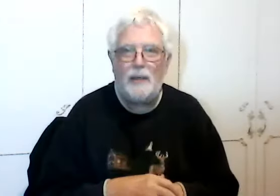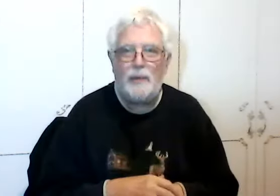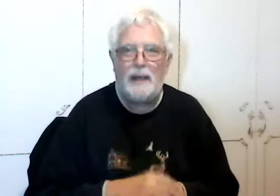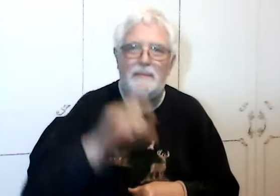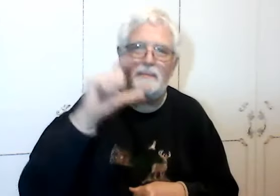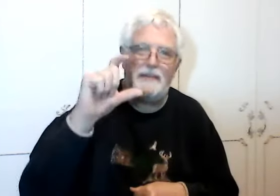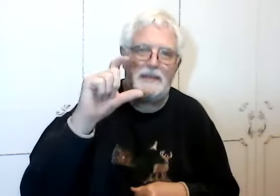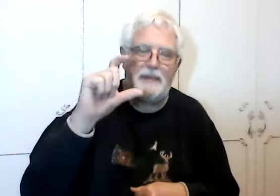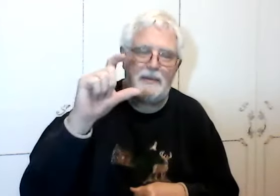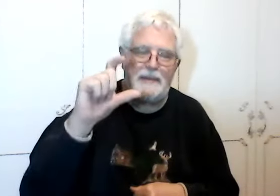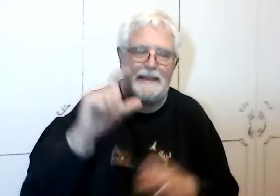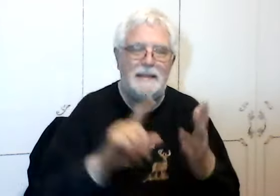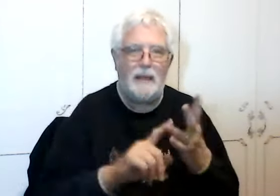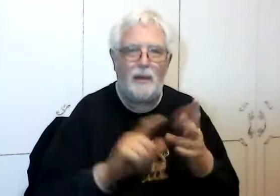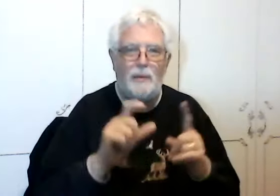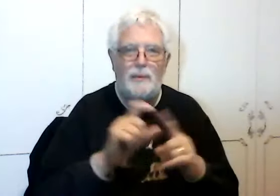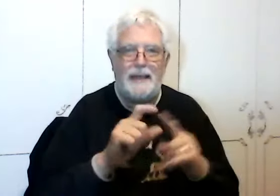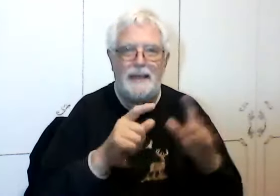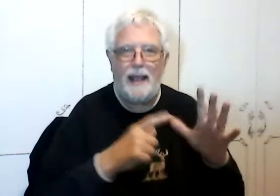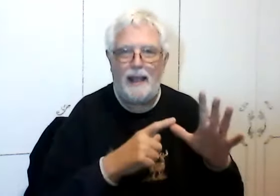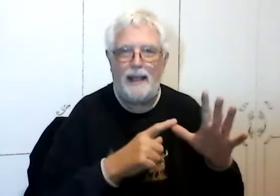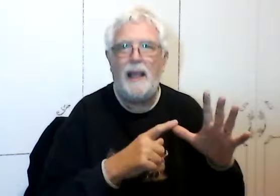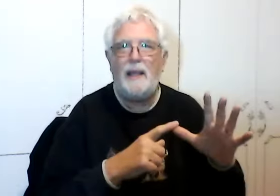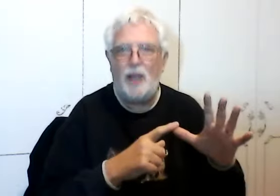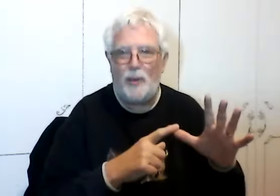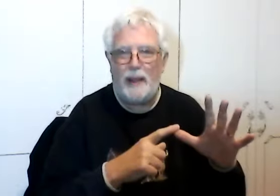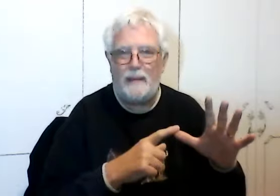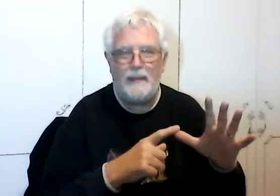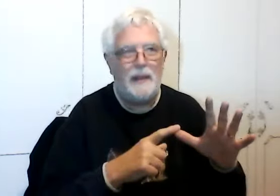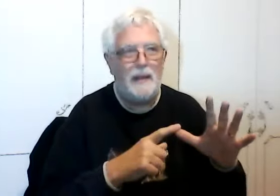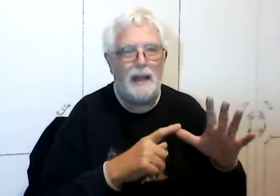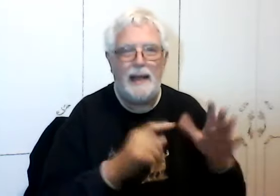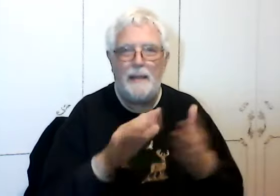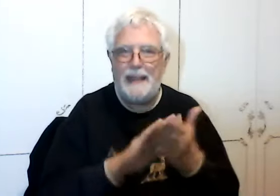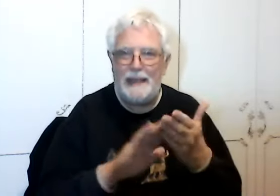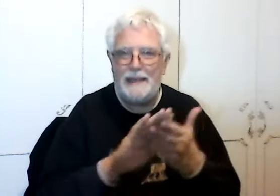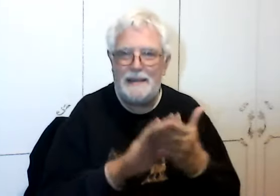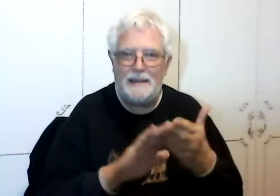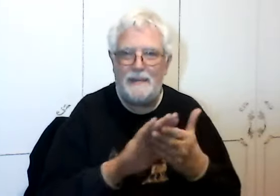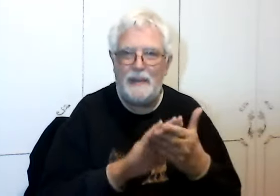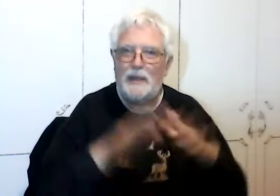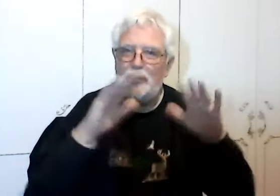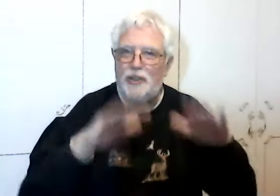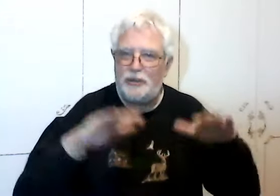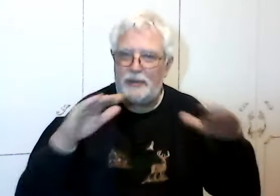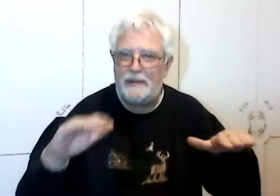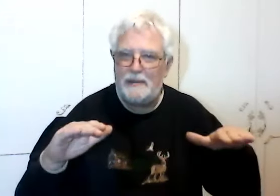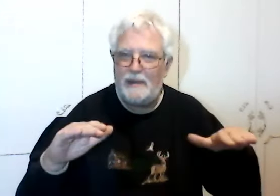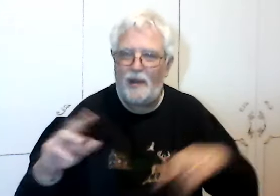Coda. Finger spelled C-O-D-A. Coda. And it means children of